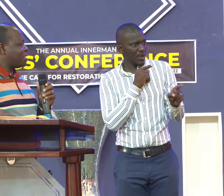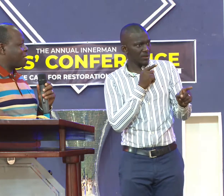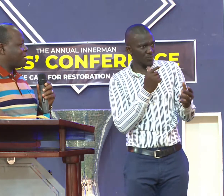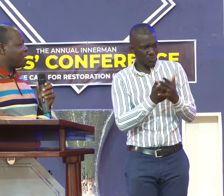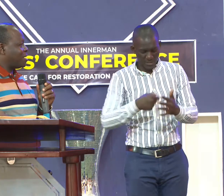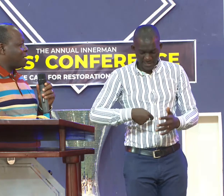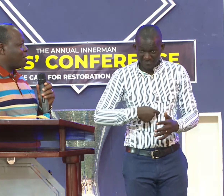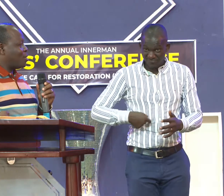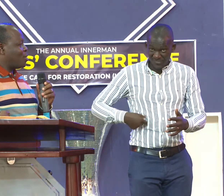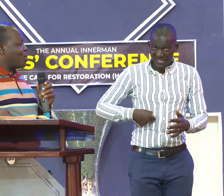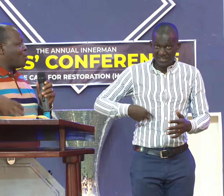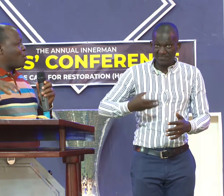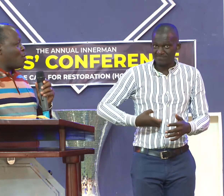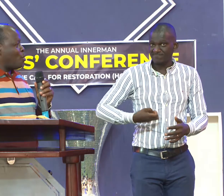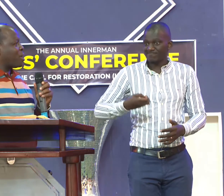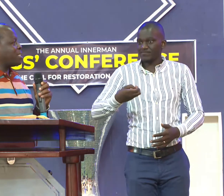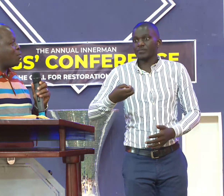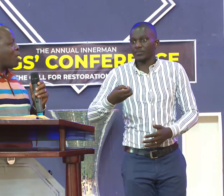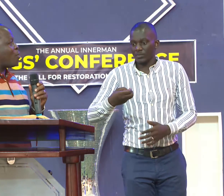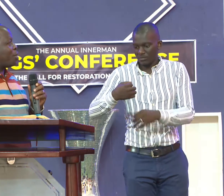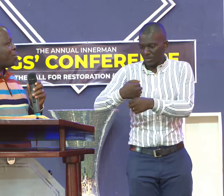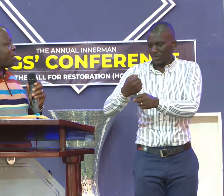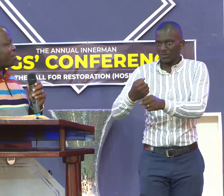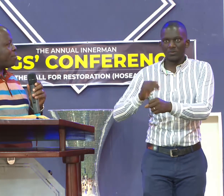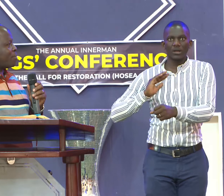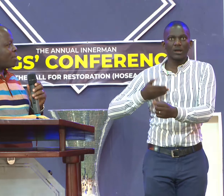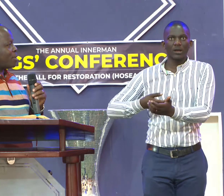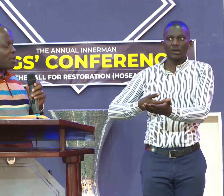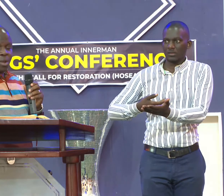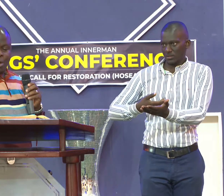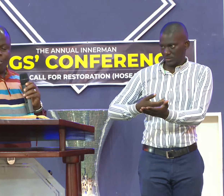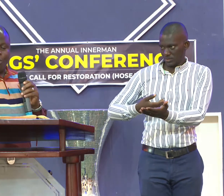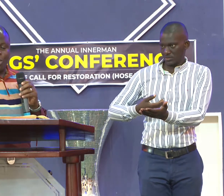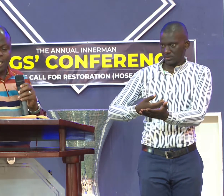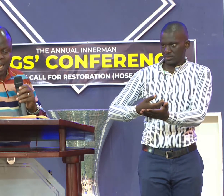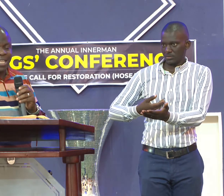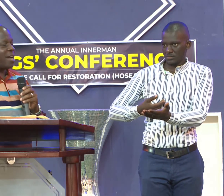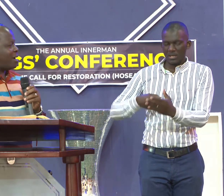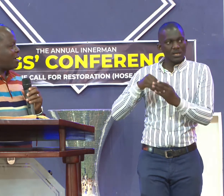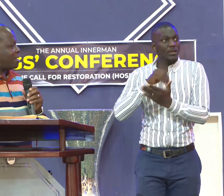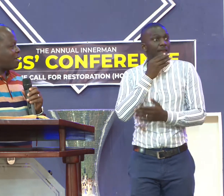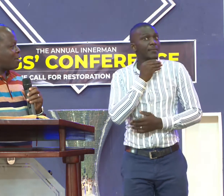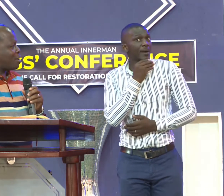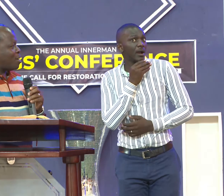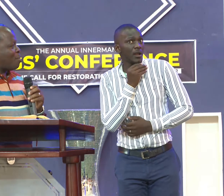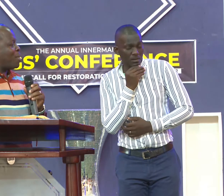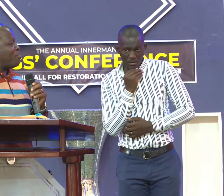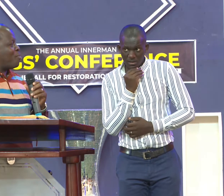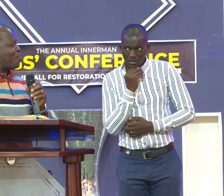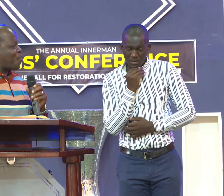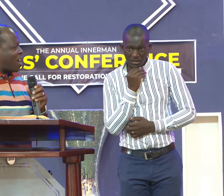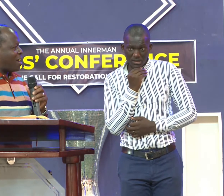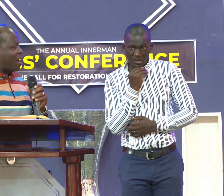olubirizi. It is out of a man coming a rib. Omukazi alyoka akolebwe. That a woman is being created out of a man.